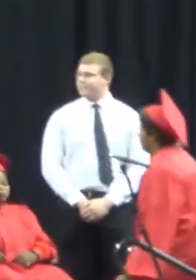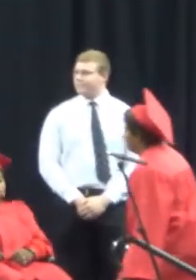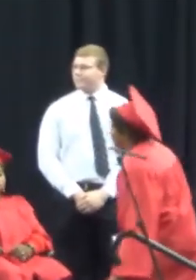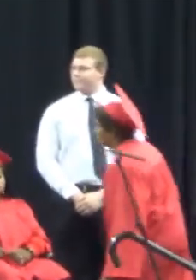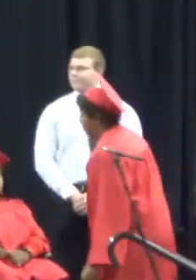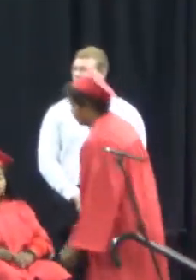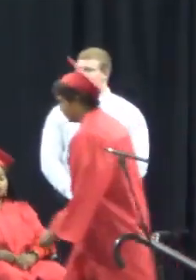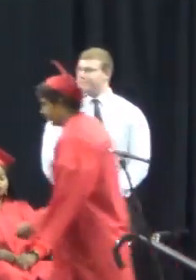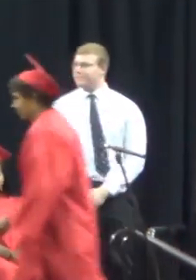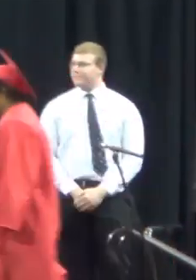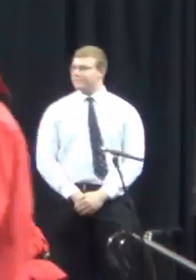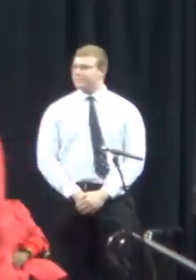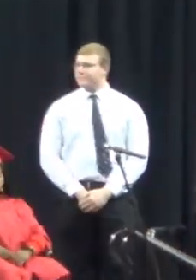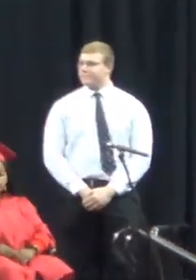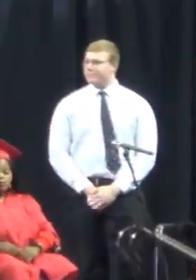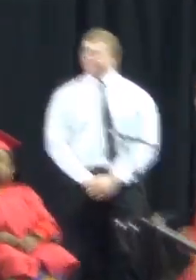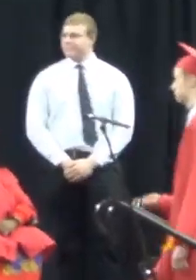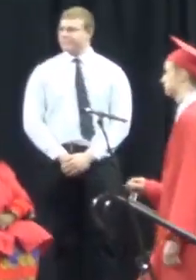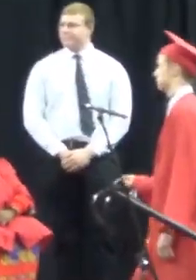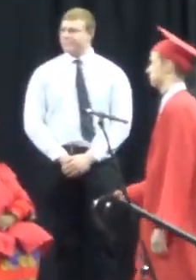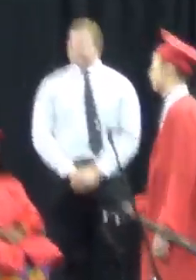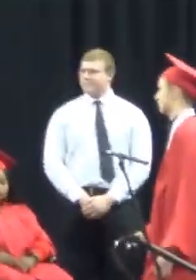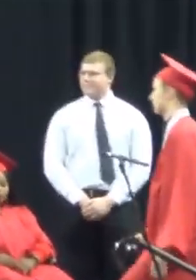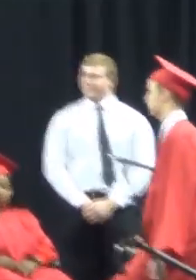Michael Kirk Mills.